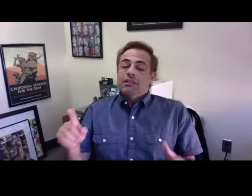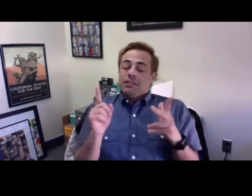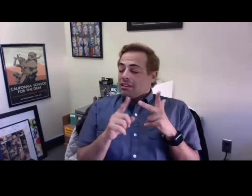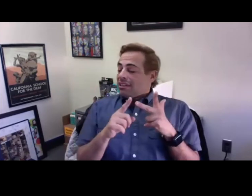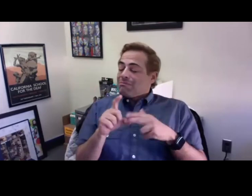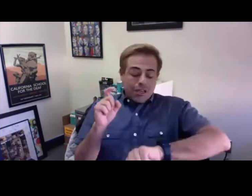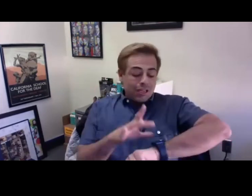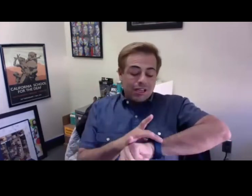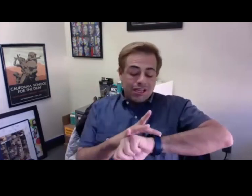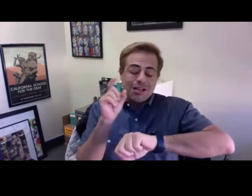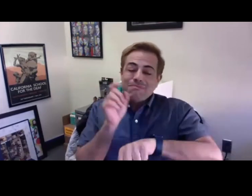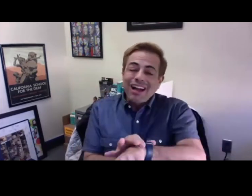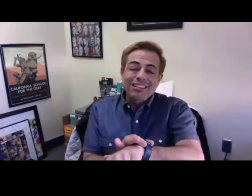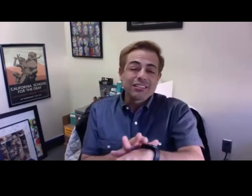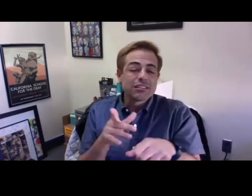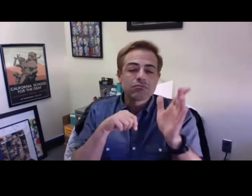students.